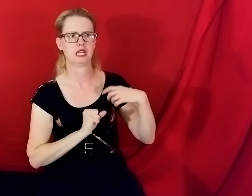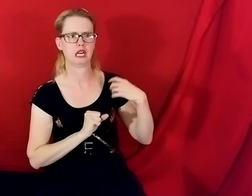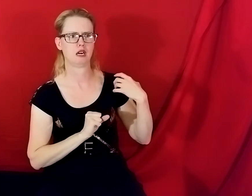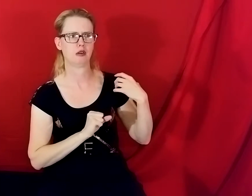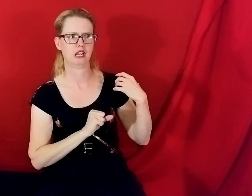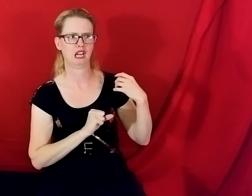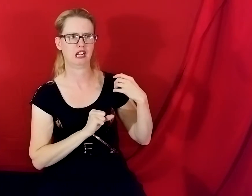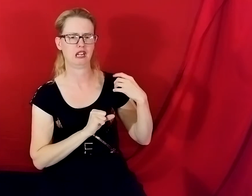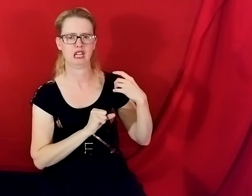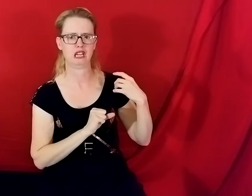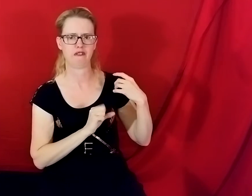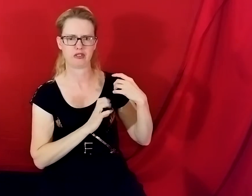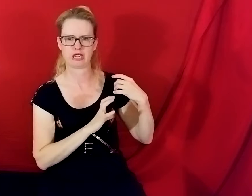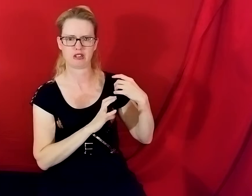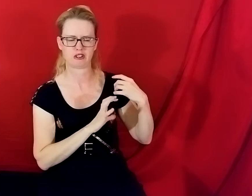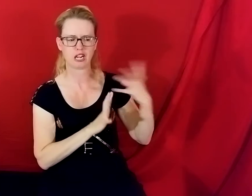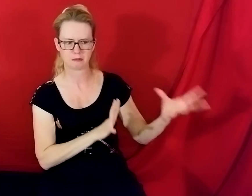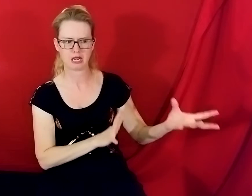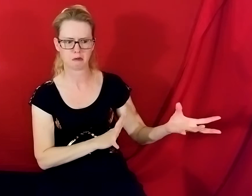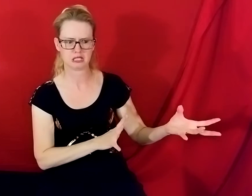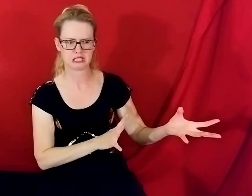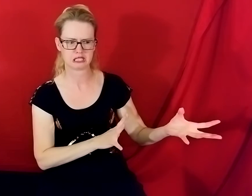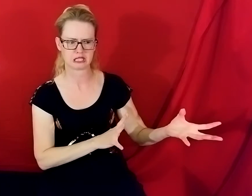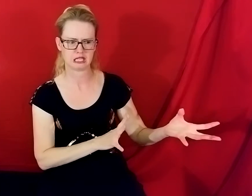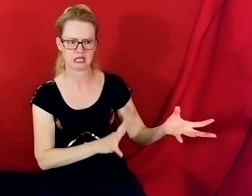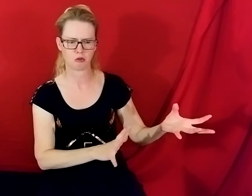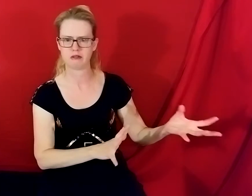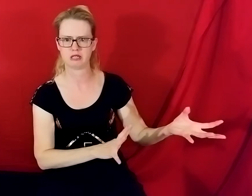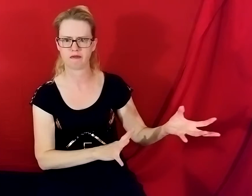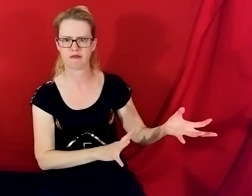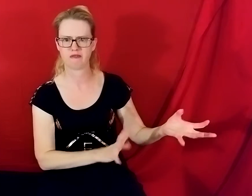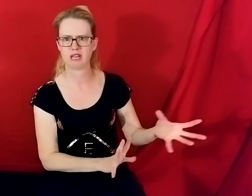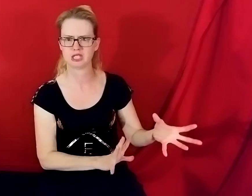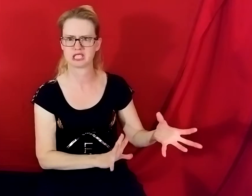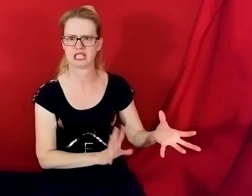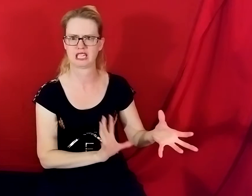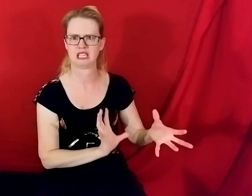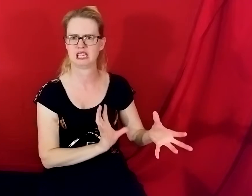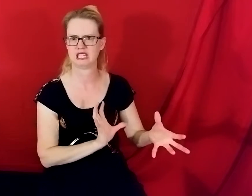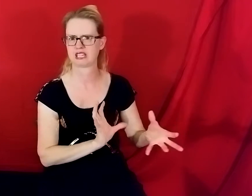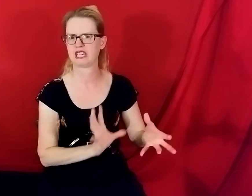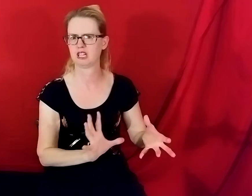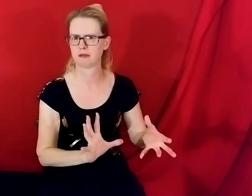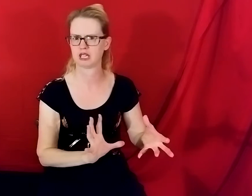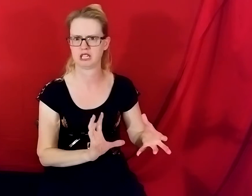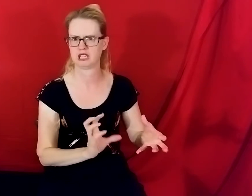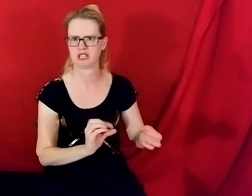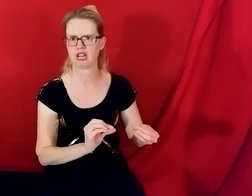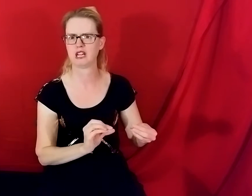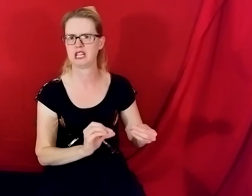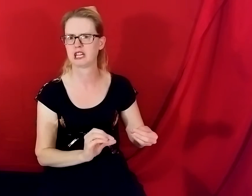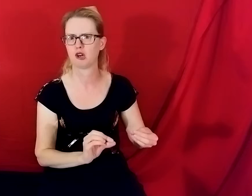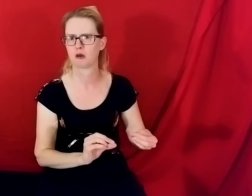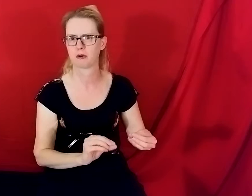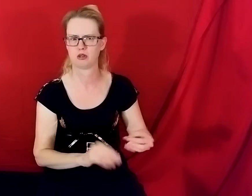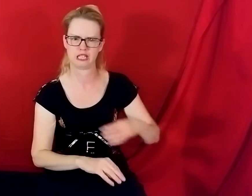know and if you get touched by one of these uh whatever virus that they is killed it's not incurable and it